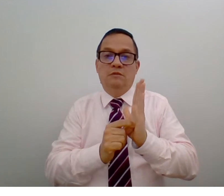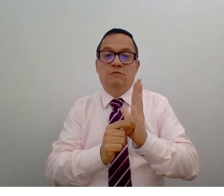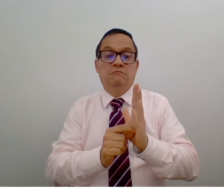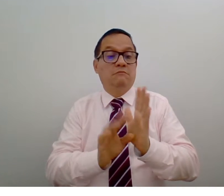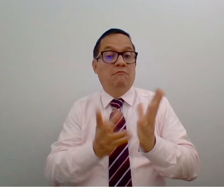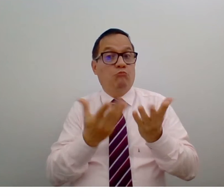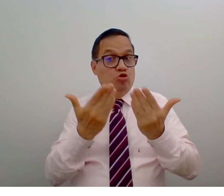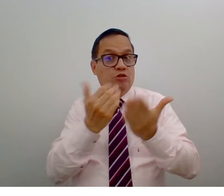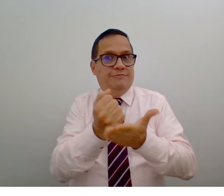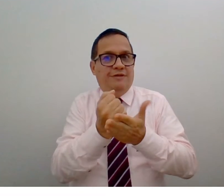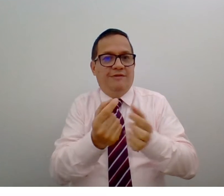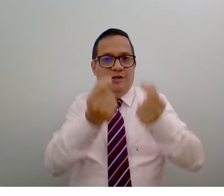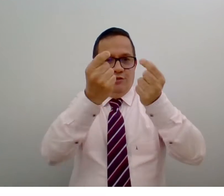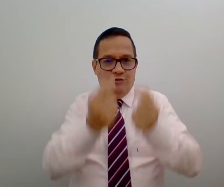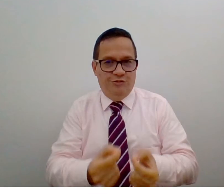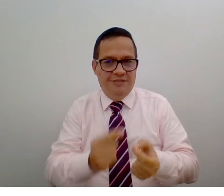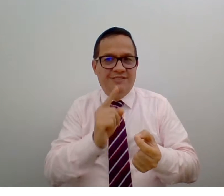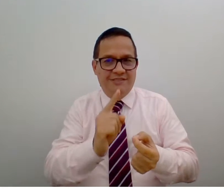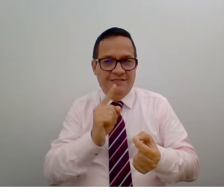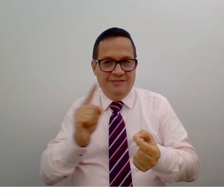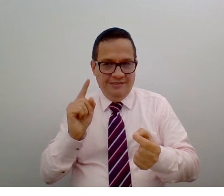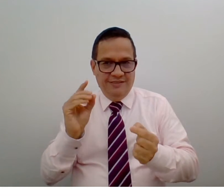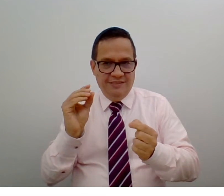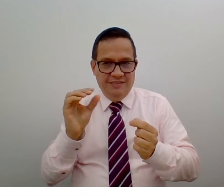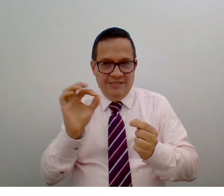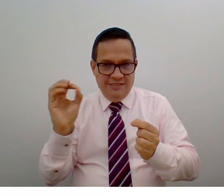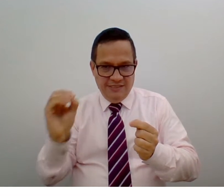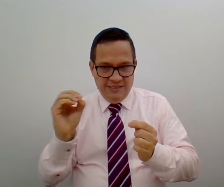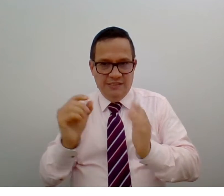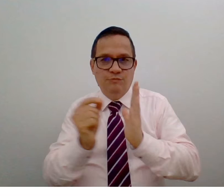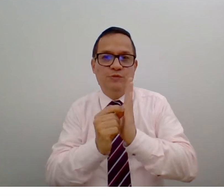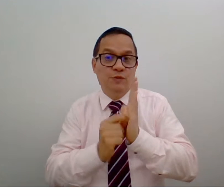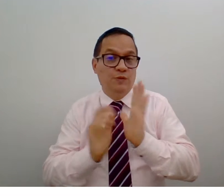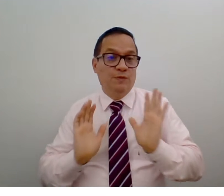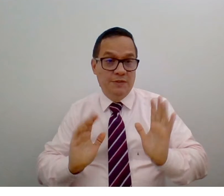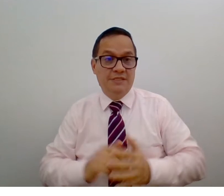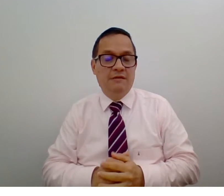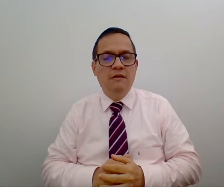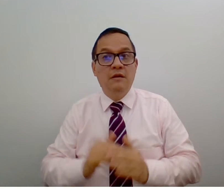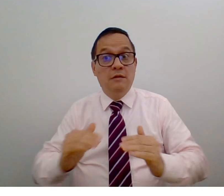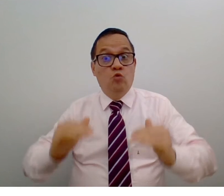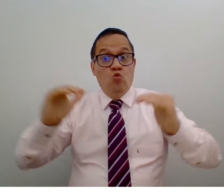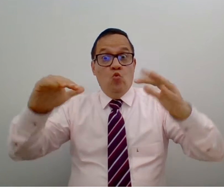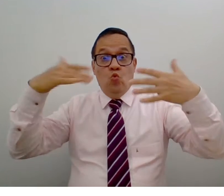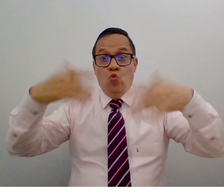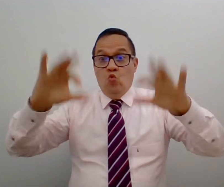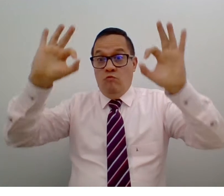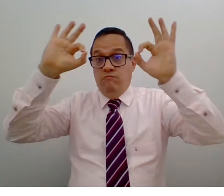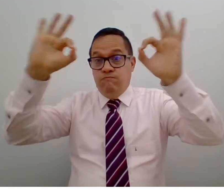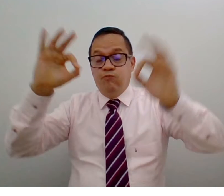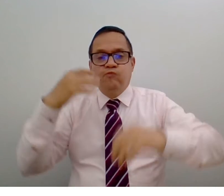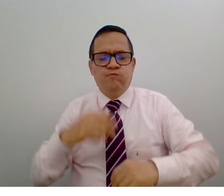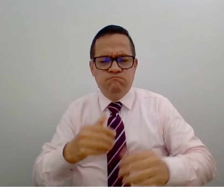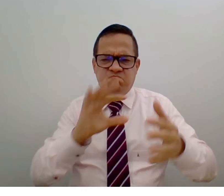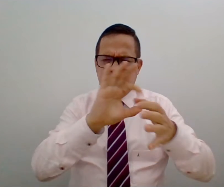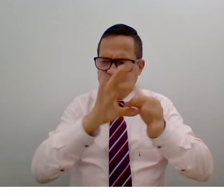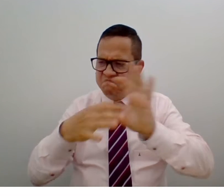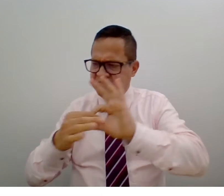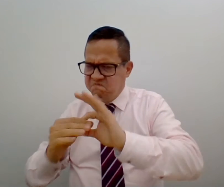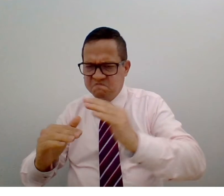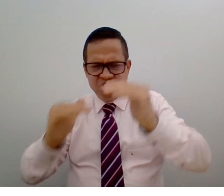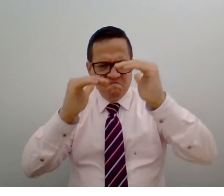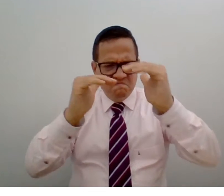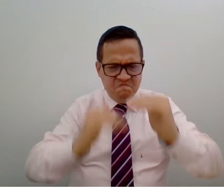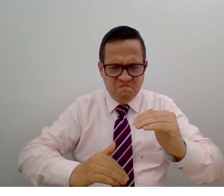of 110 points of the activity. High level, the ideas are organized in